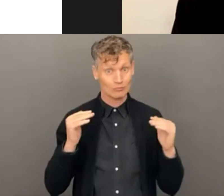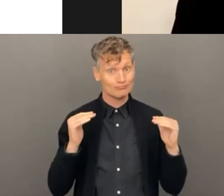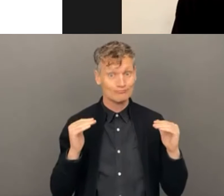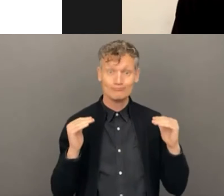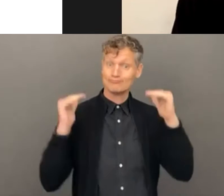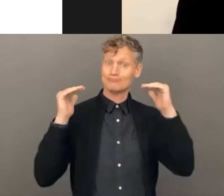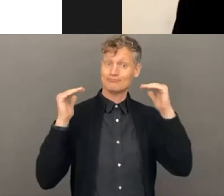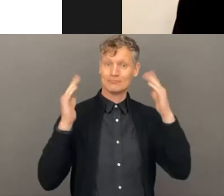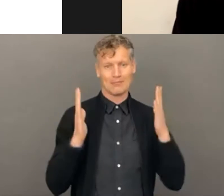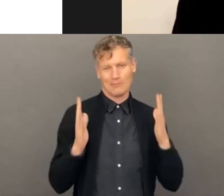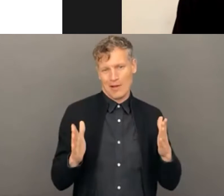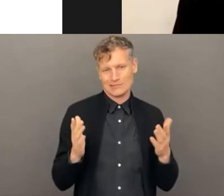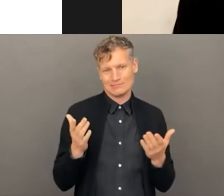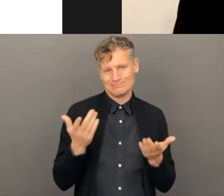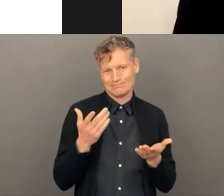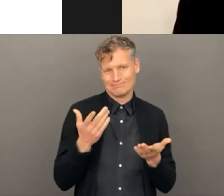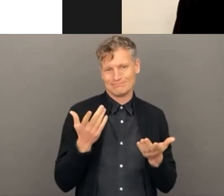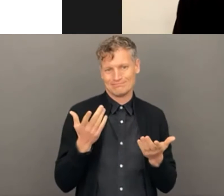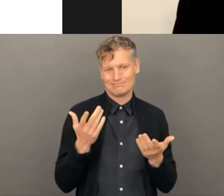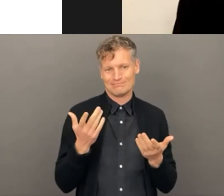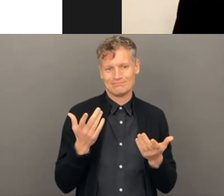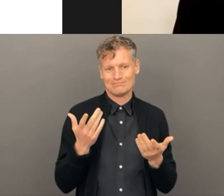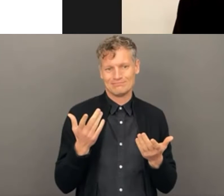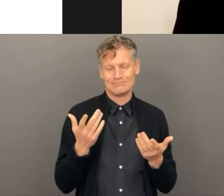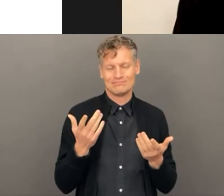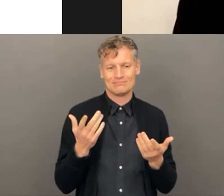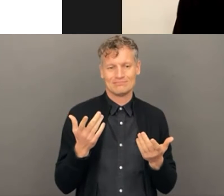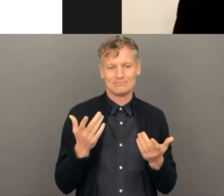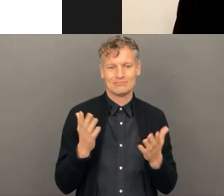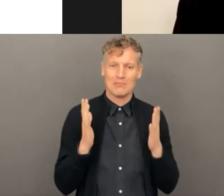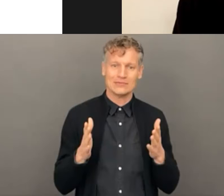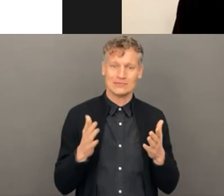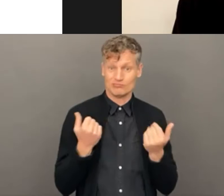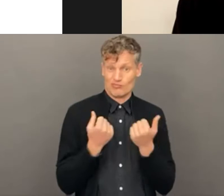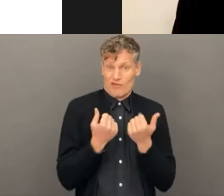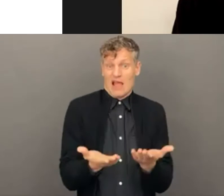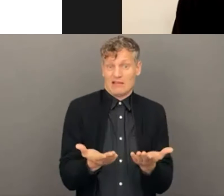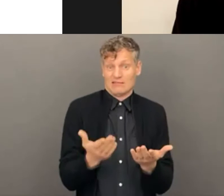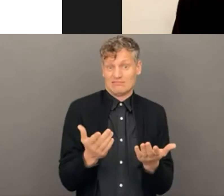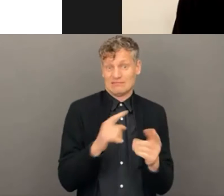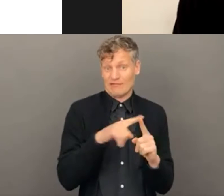we need to shift the way resources are used and provided.